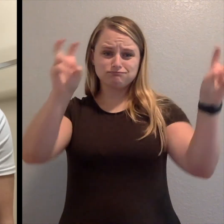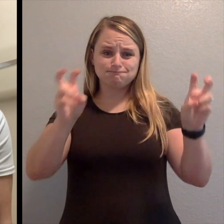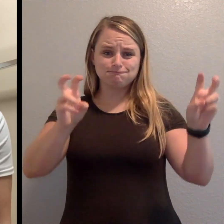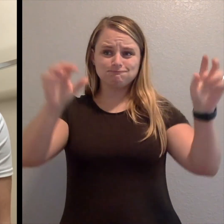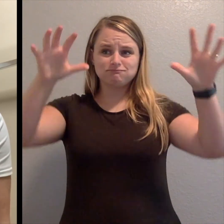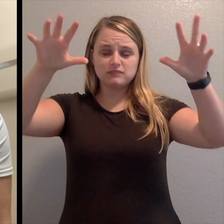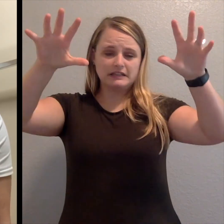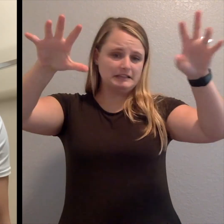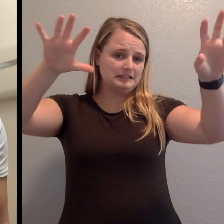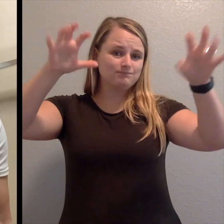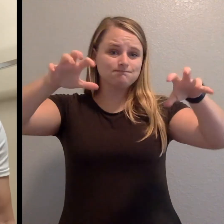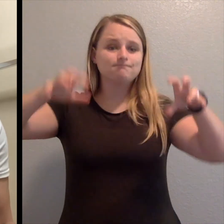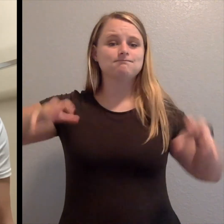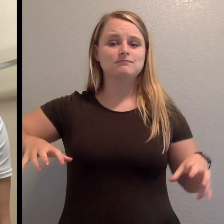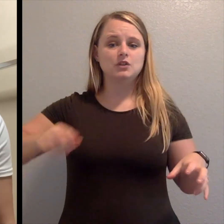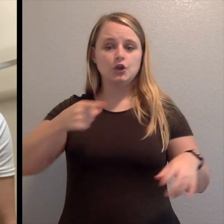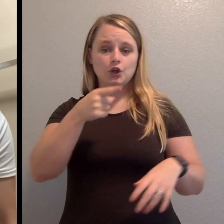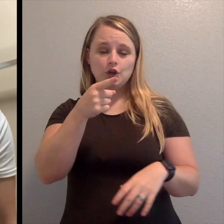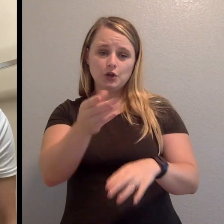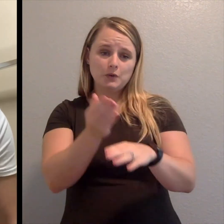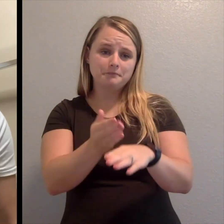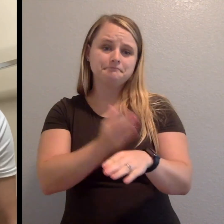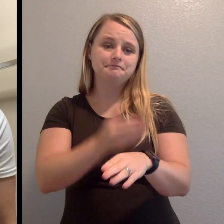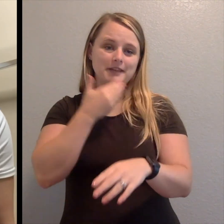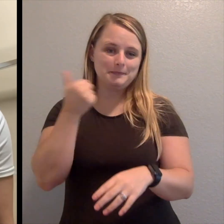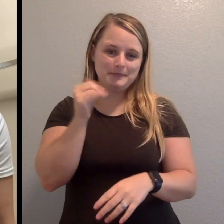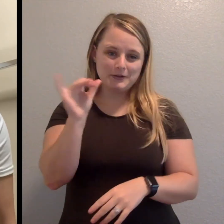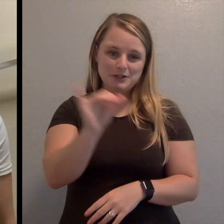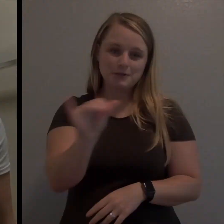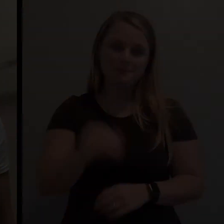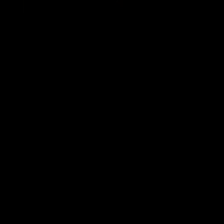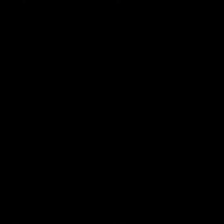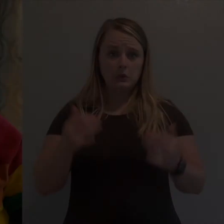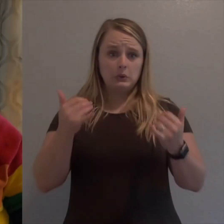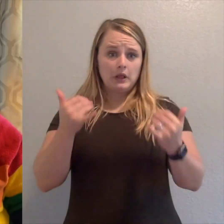better. You can clean things up and make them better too.